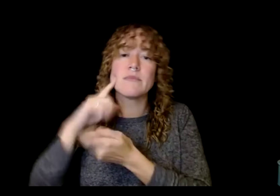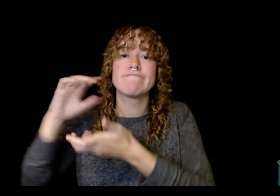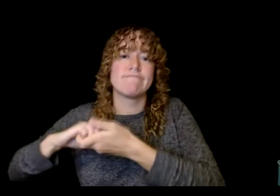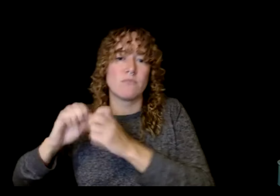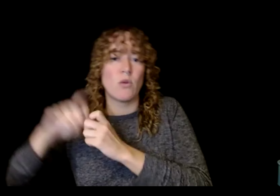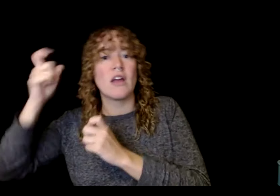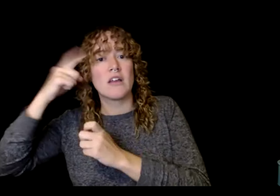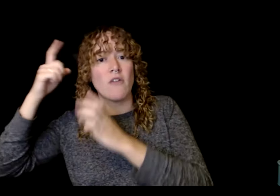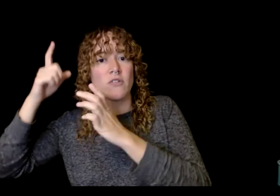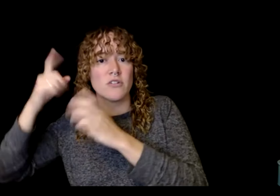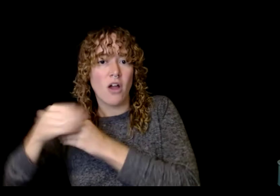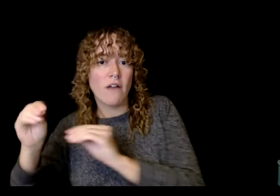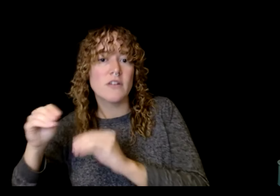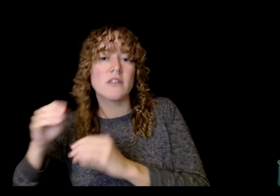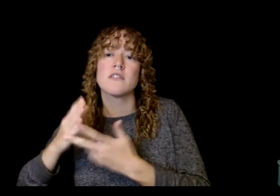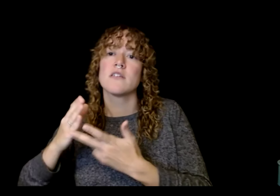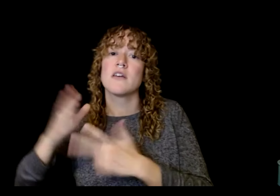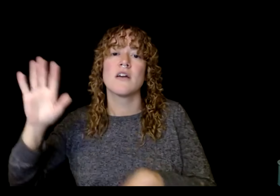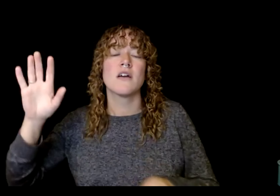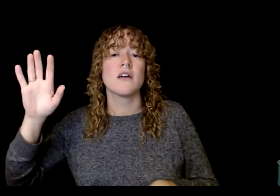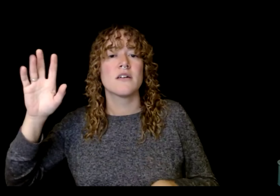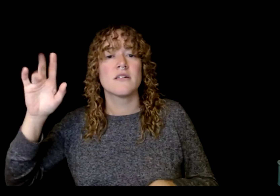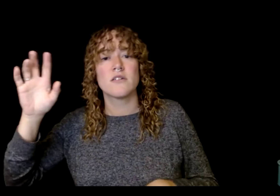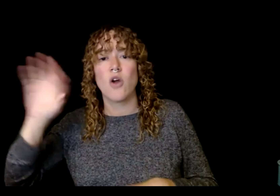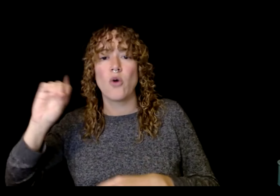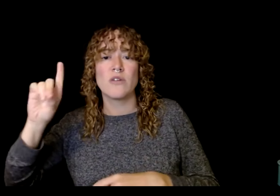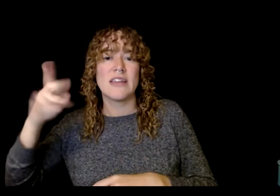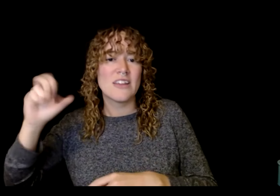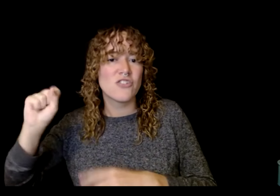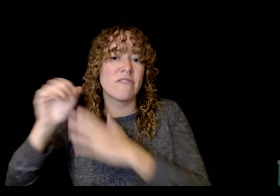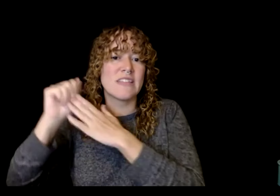Department of Justice, ODHS leadership to